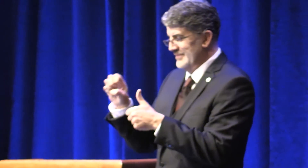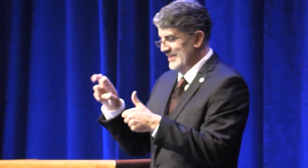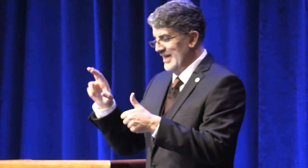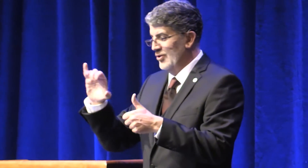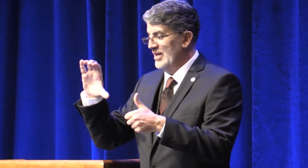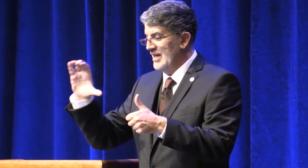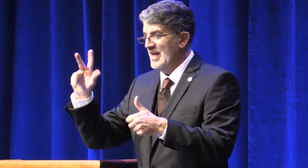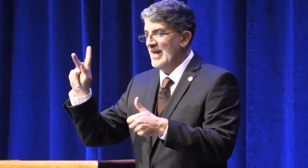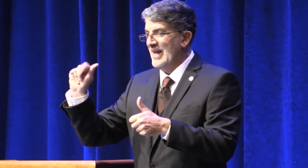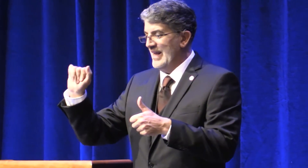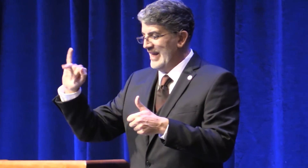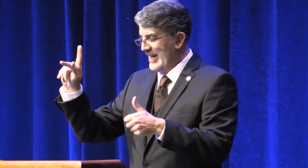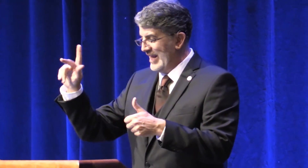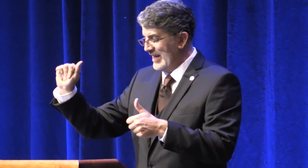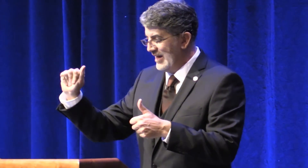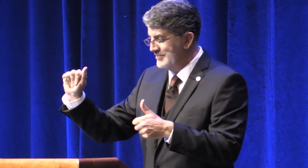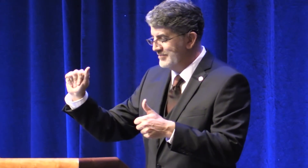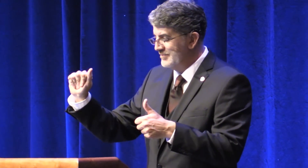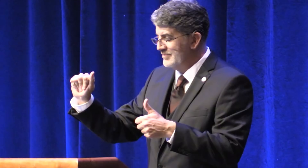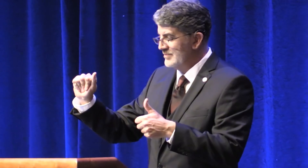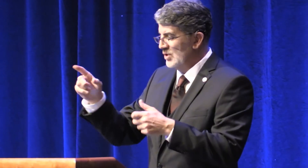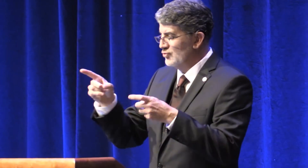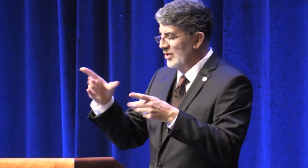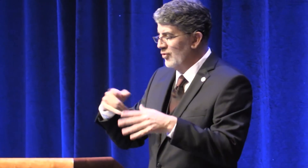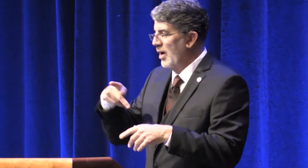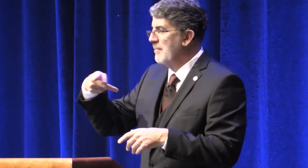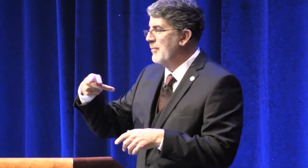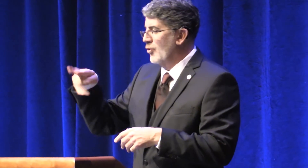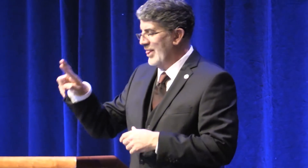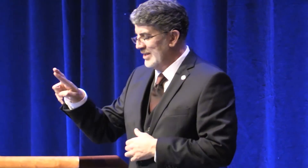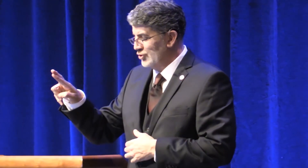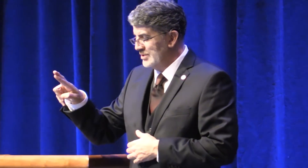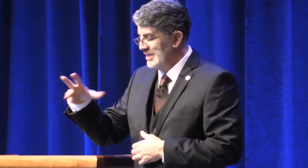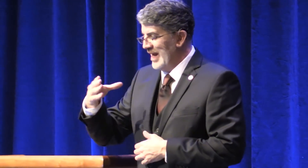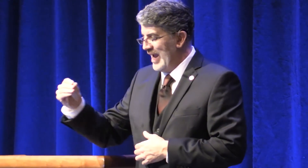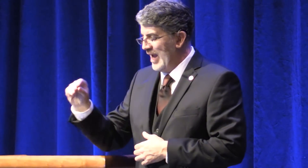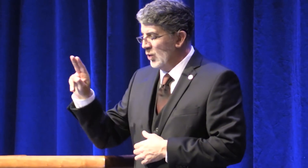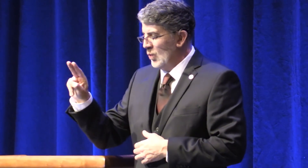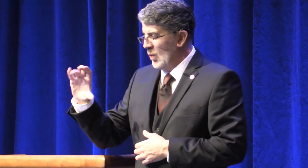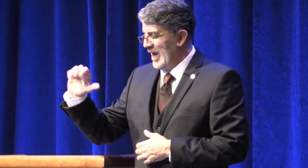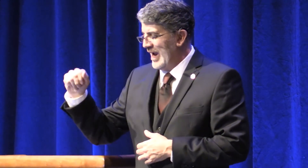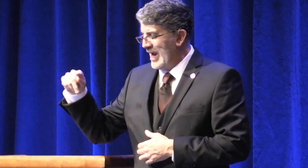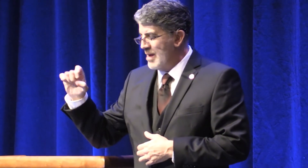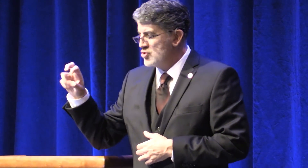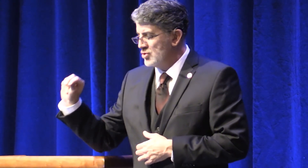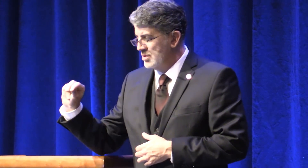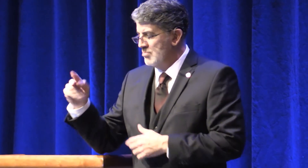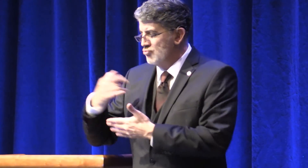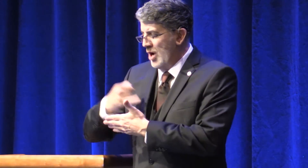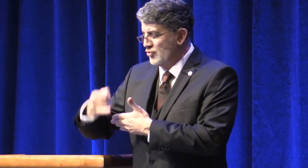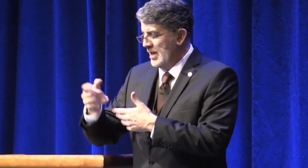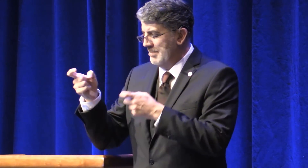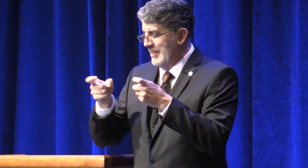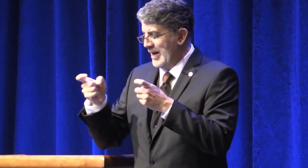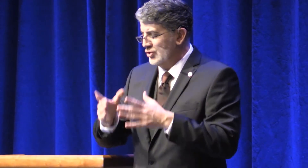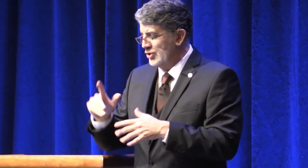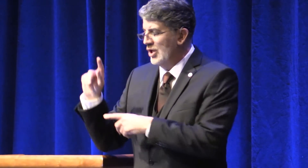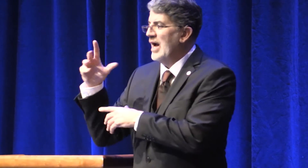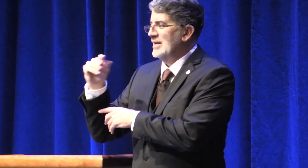team. Eric Kaika, Director of Public Relations and UCaption